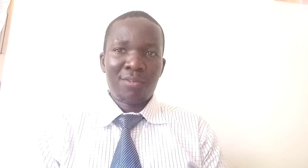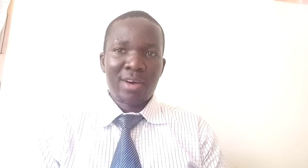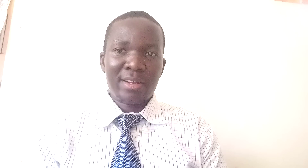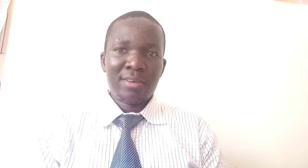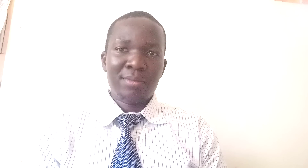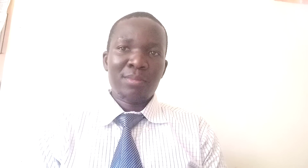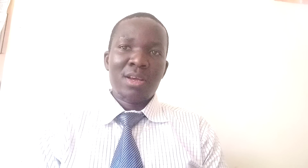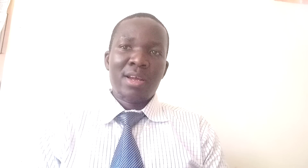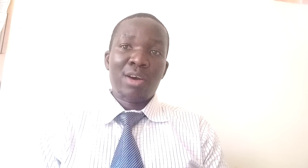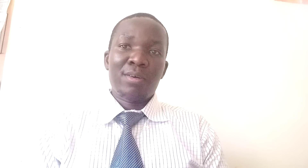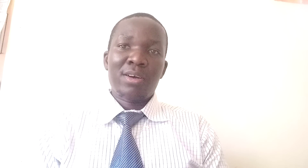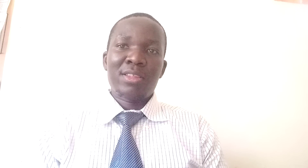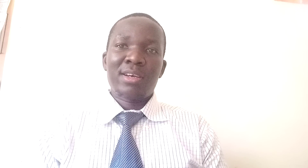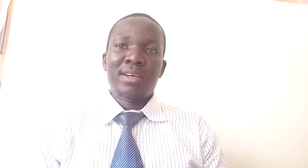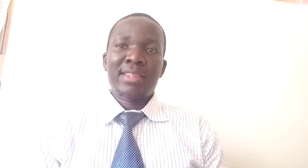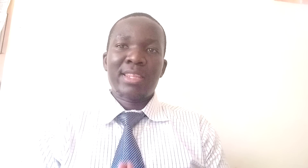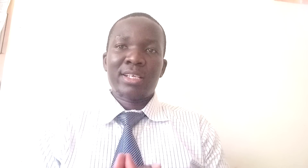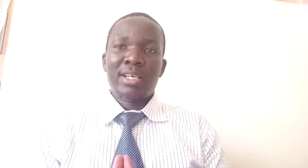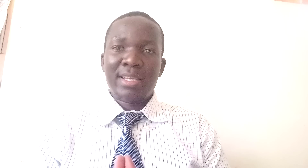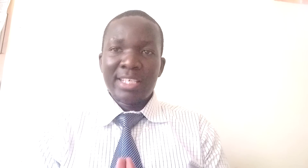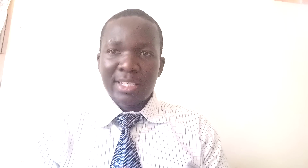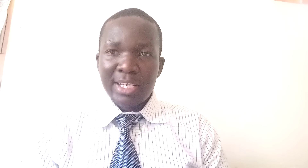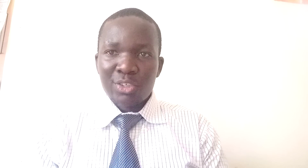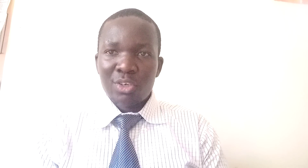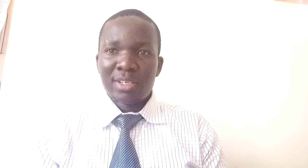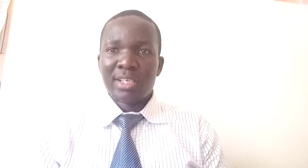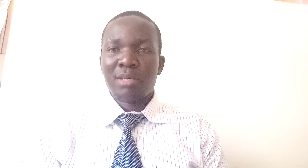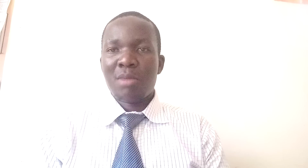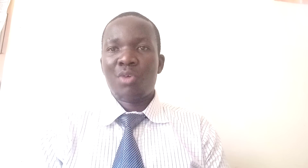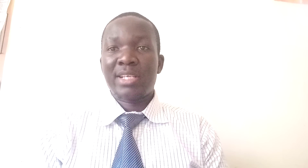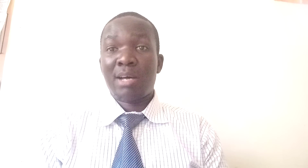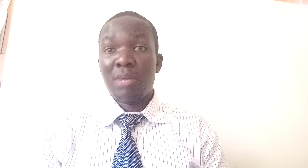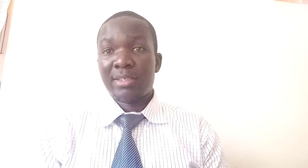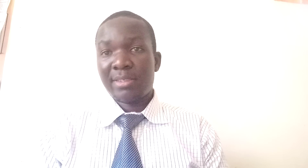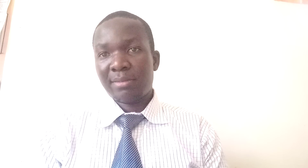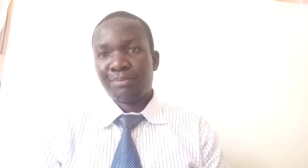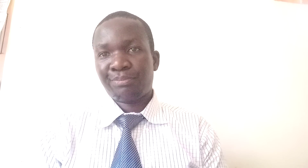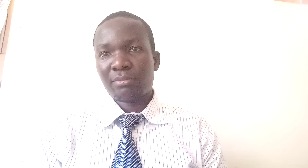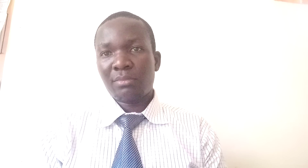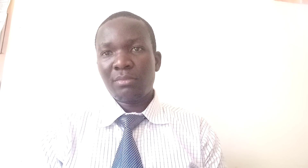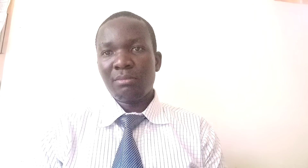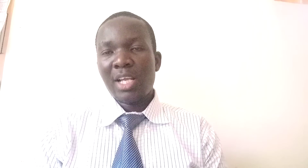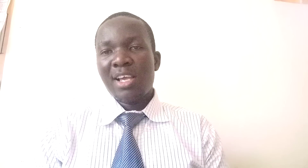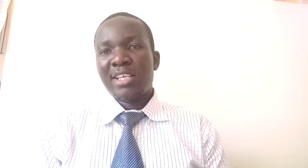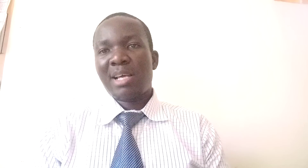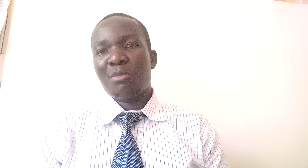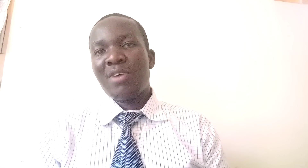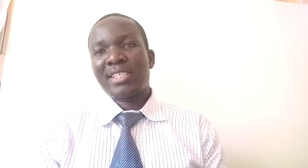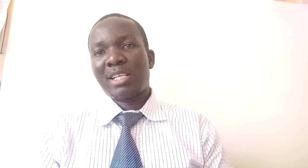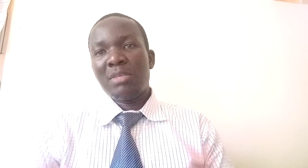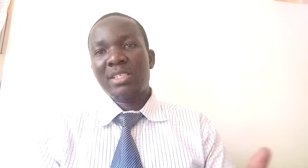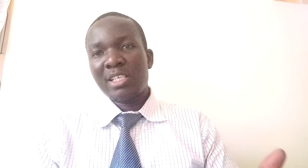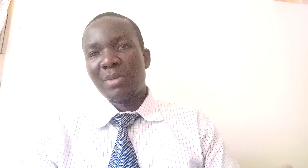covered. Now, this lesson is about numbers. Some of us are business